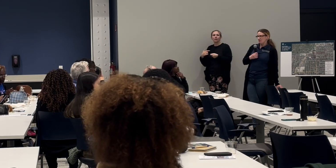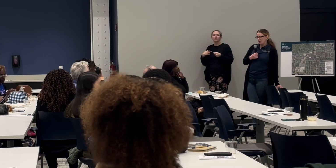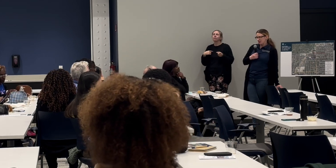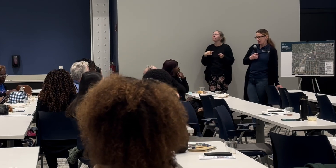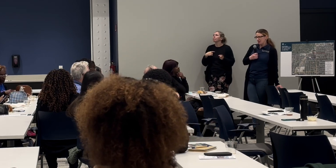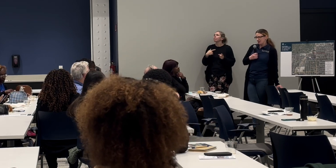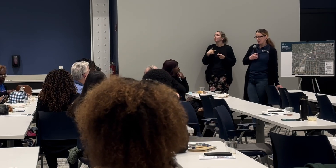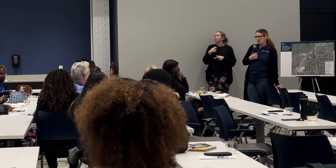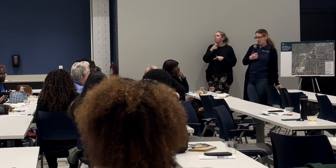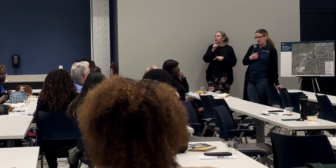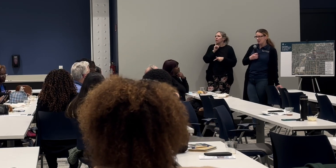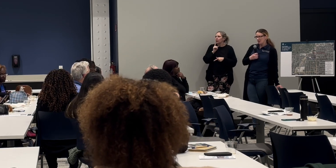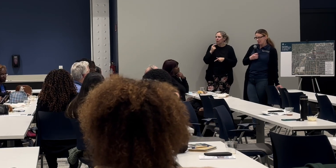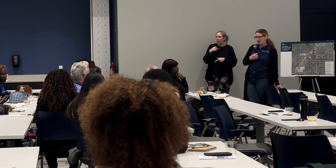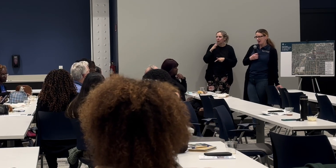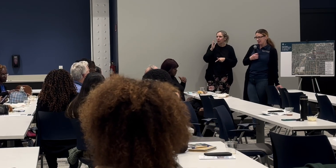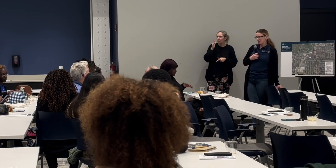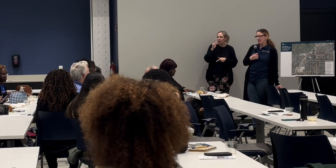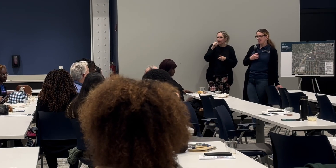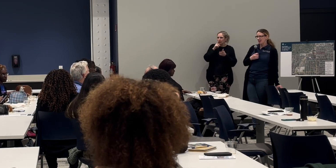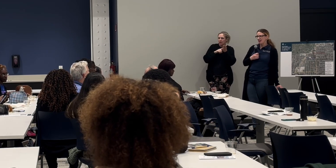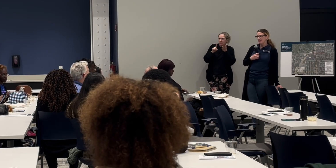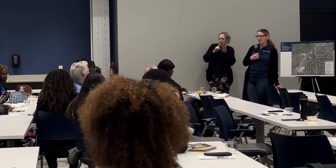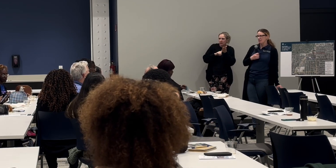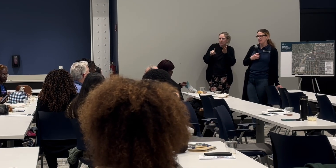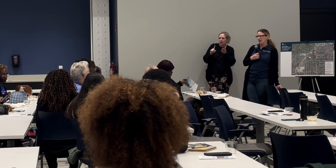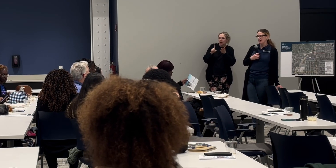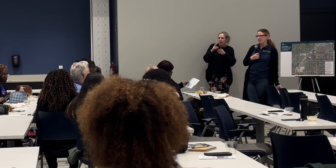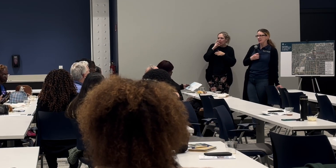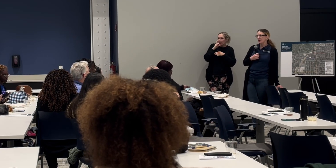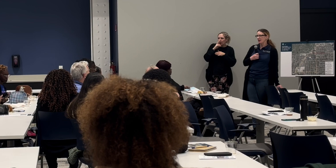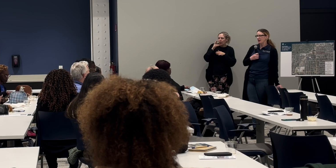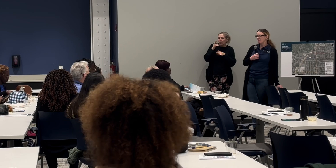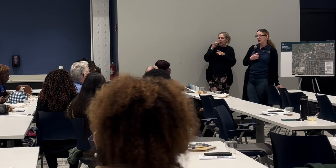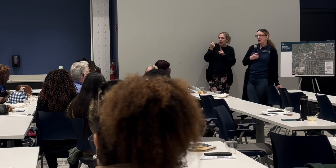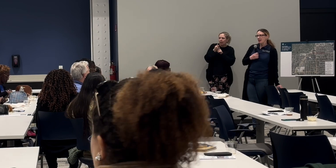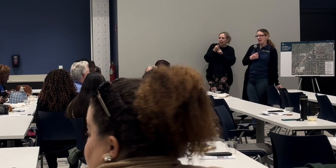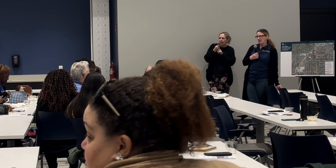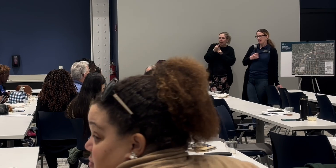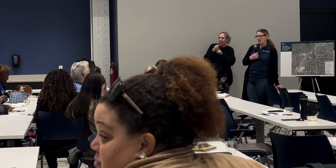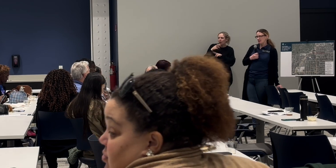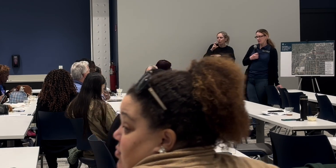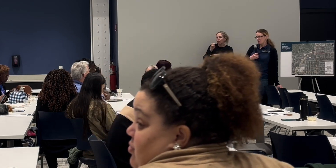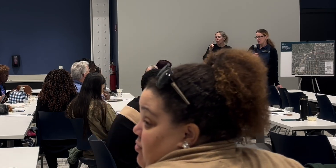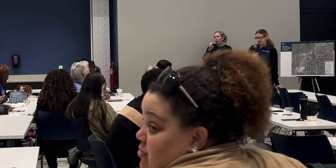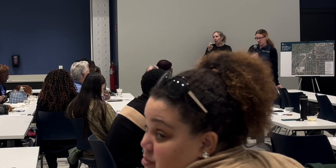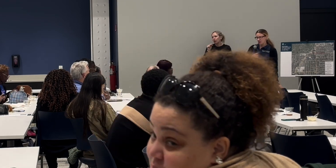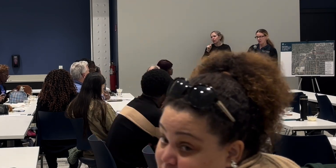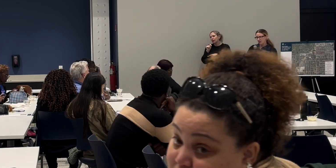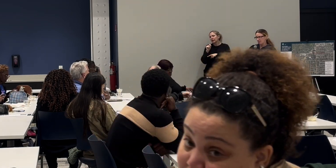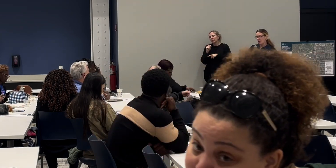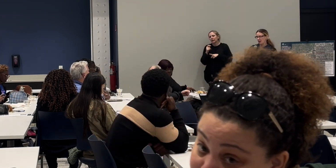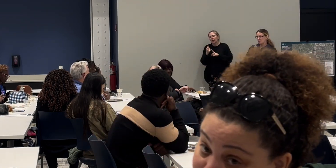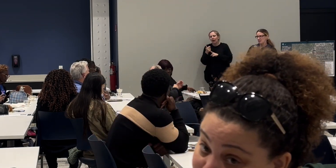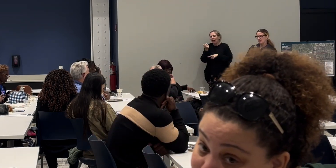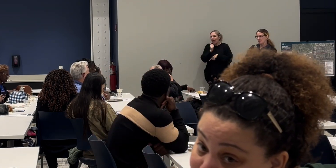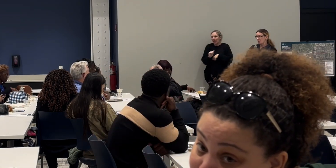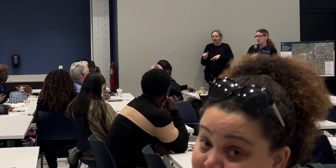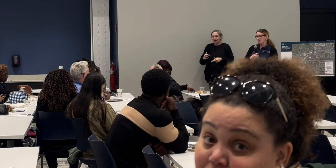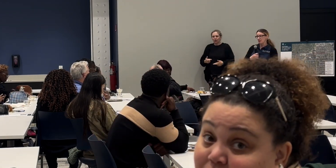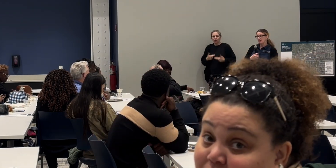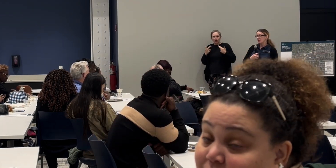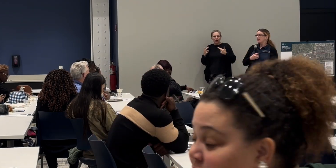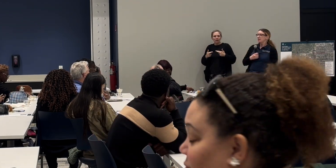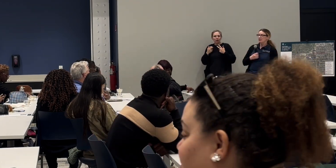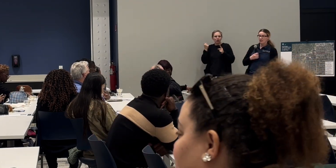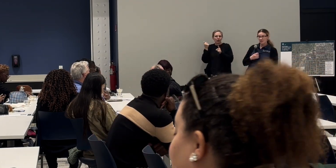We will investigate the rodent impact, but any residential impacts are